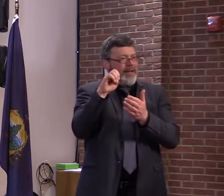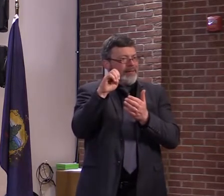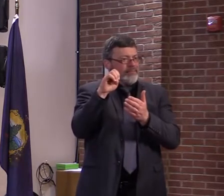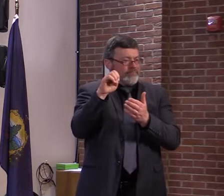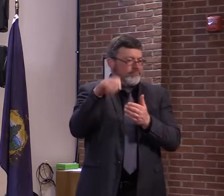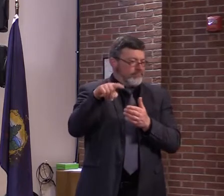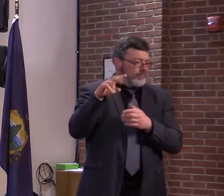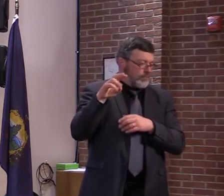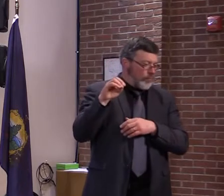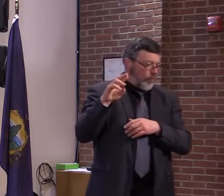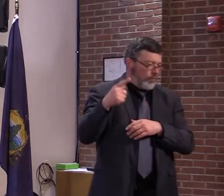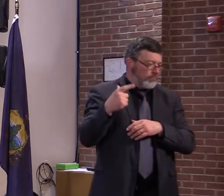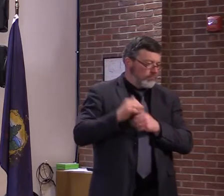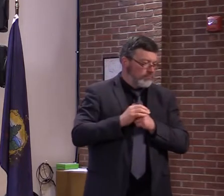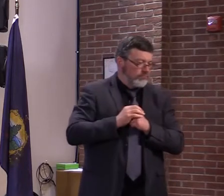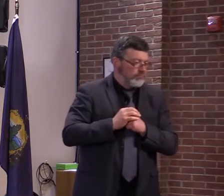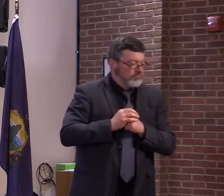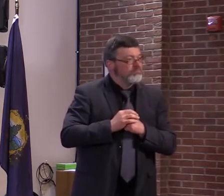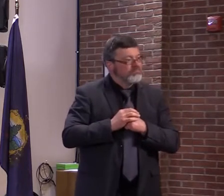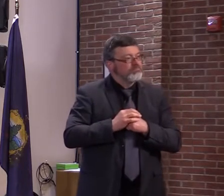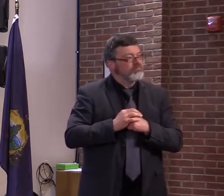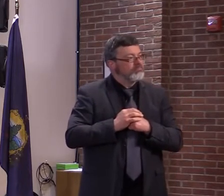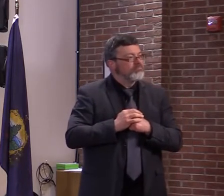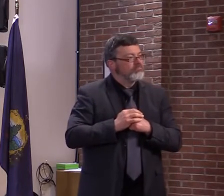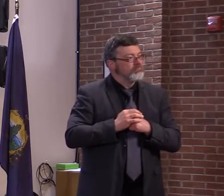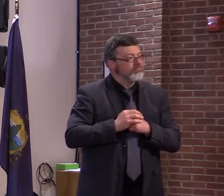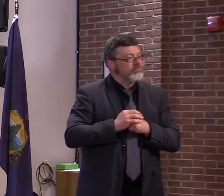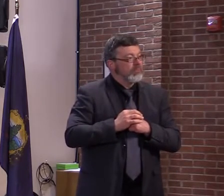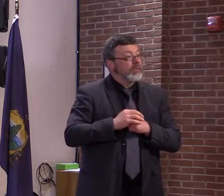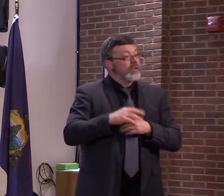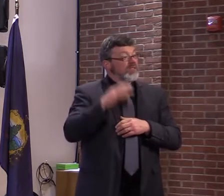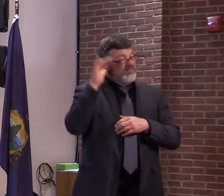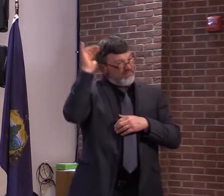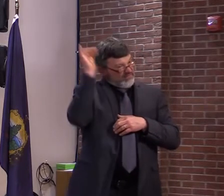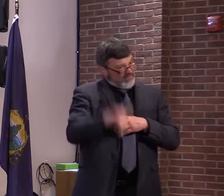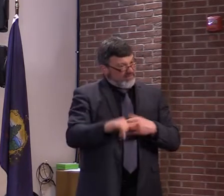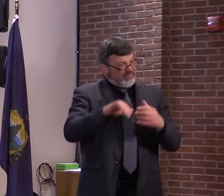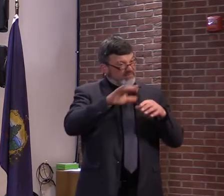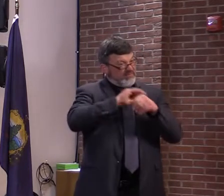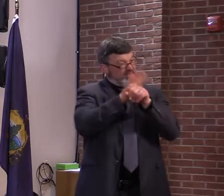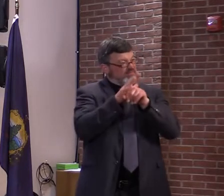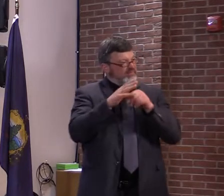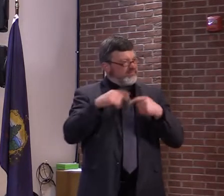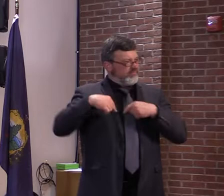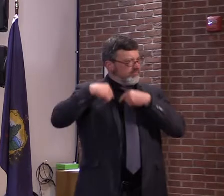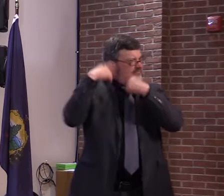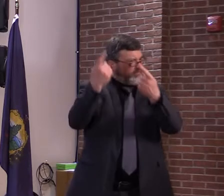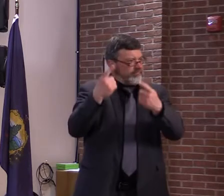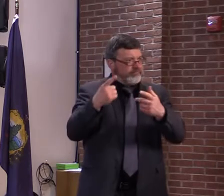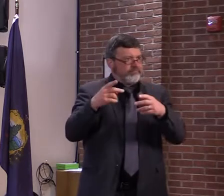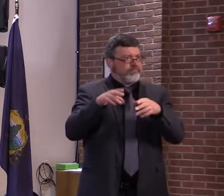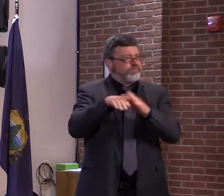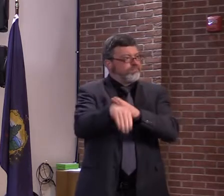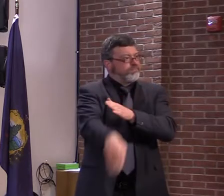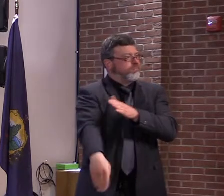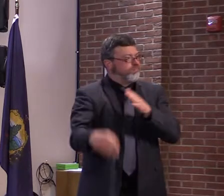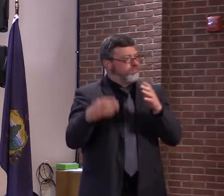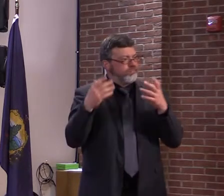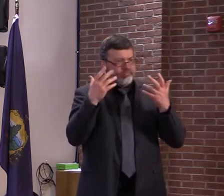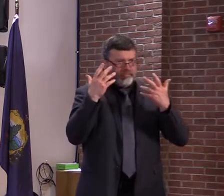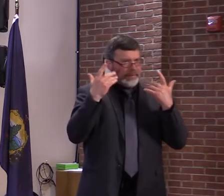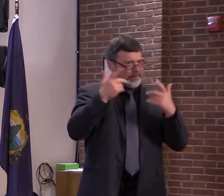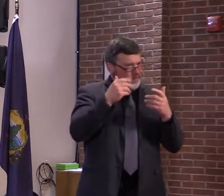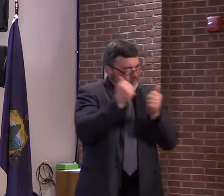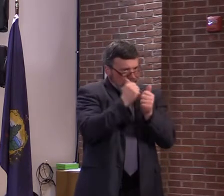disorder, may have prevented people from getting the help they needed. But we want people with this disorder to know they are